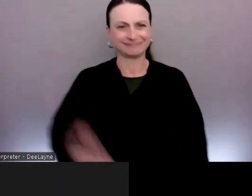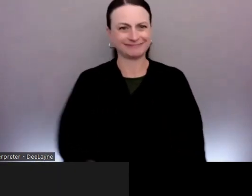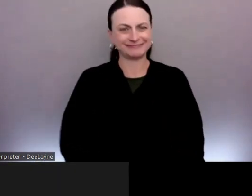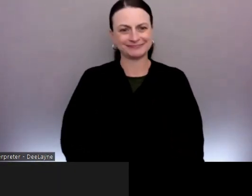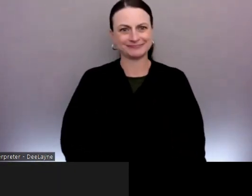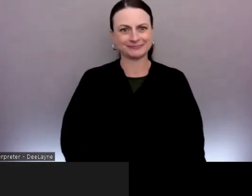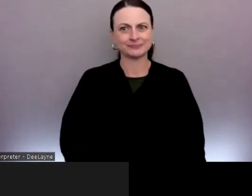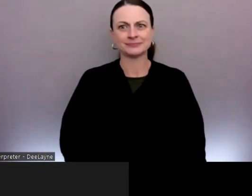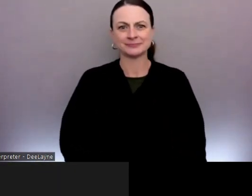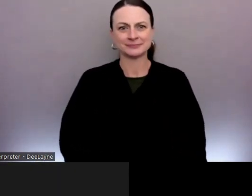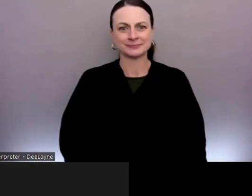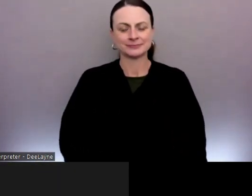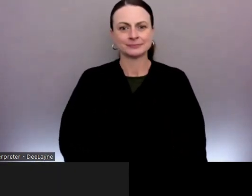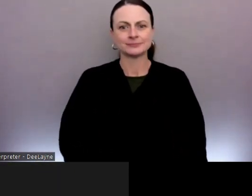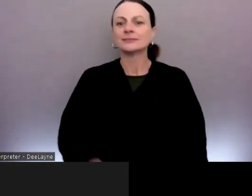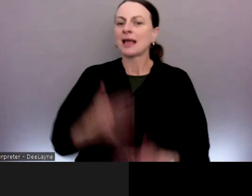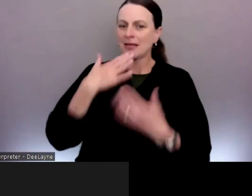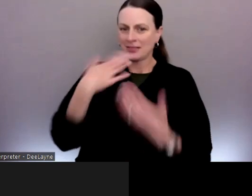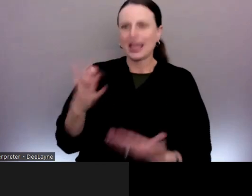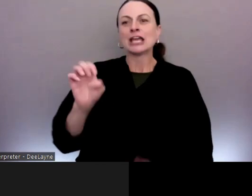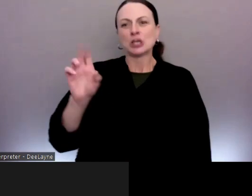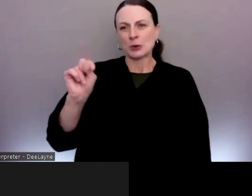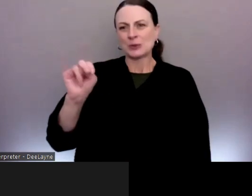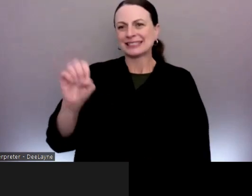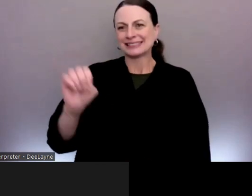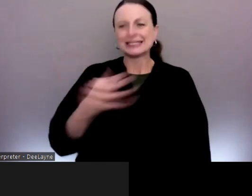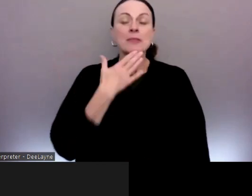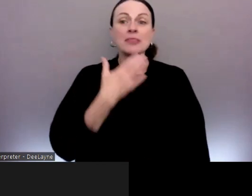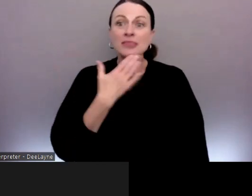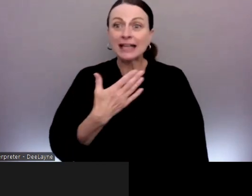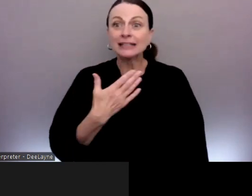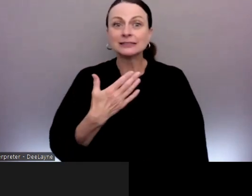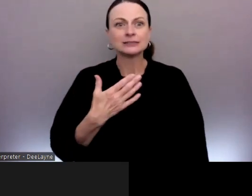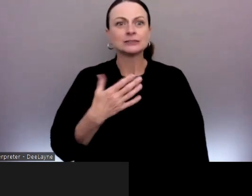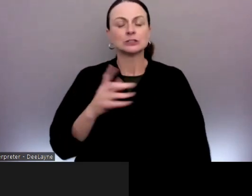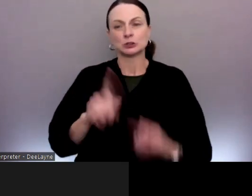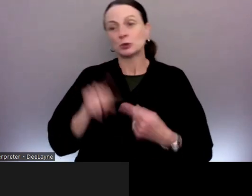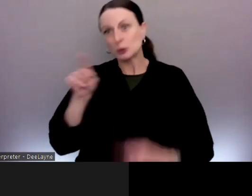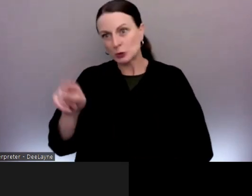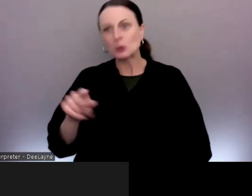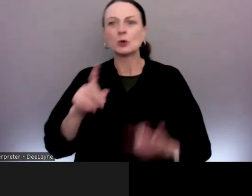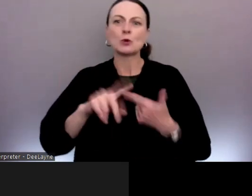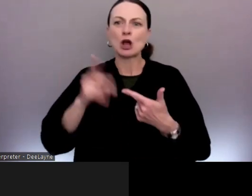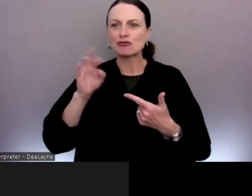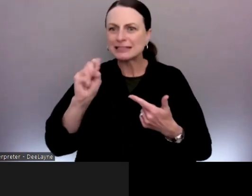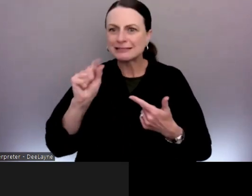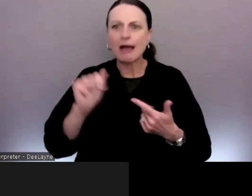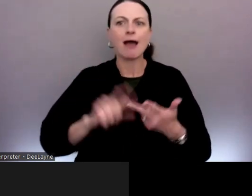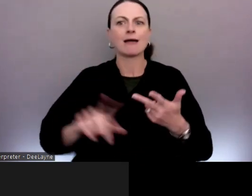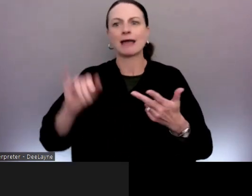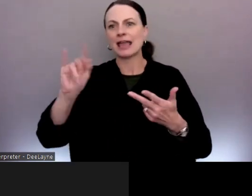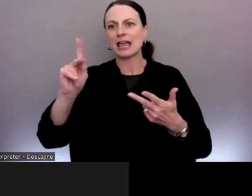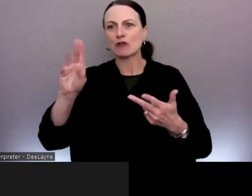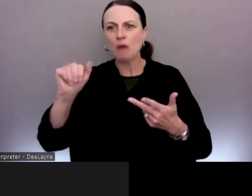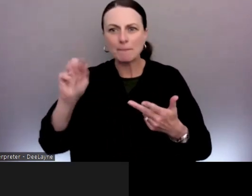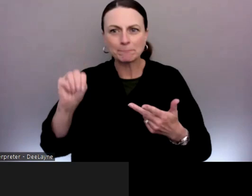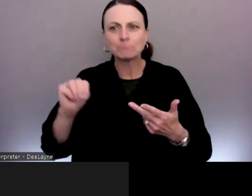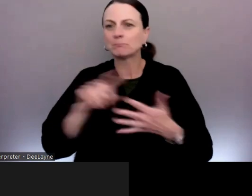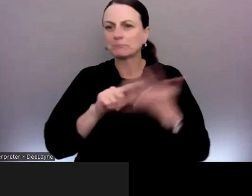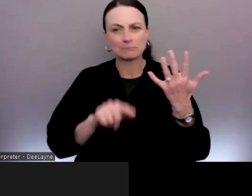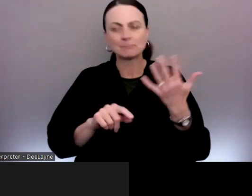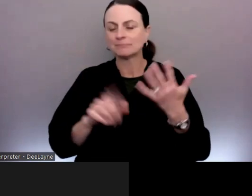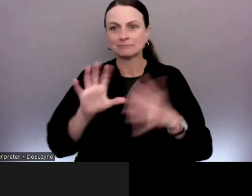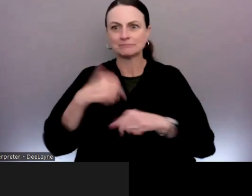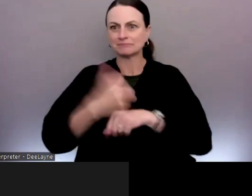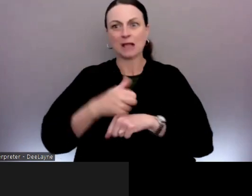Thank you so much, Eunice. And my thanks to you and Krista and Ikram for organizing this event, for inviting me